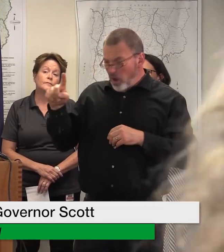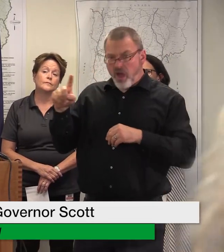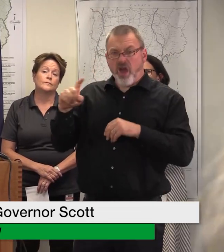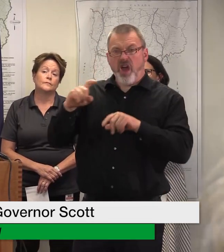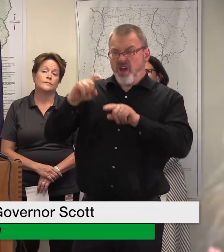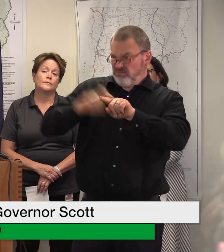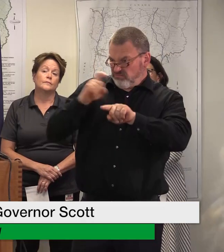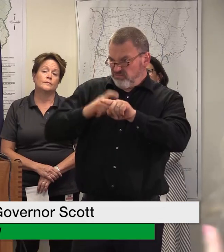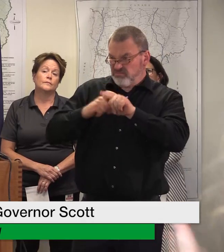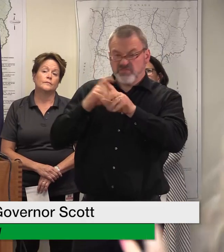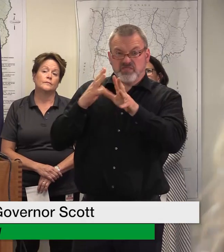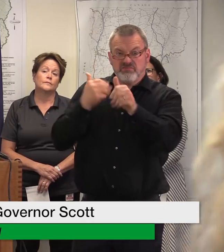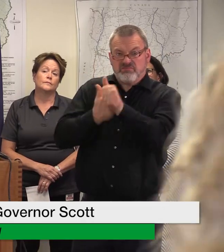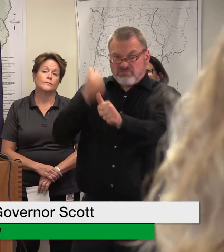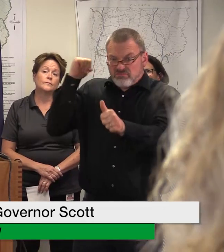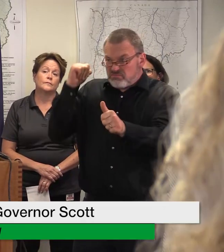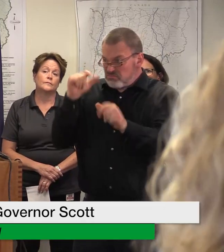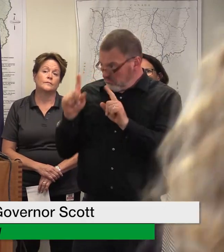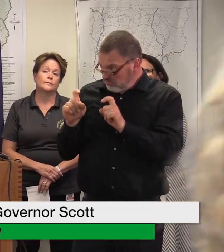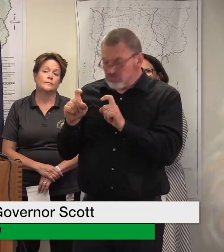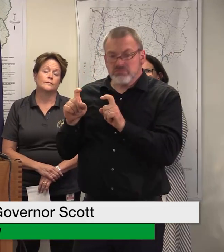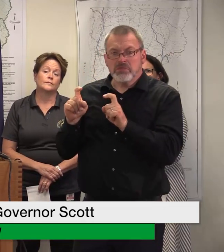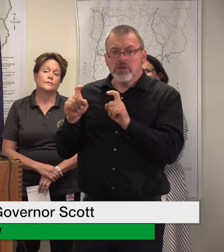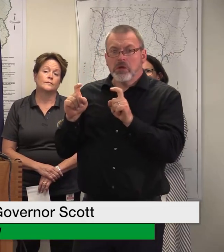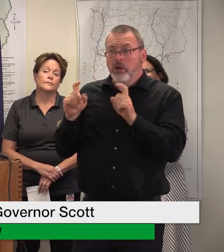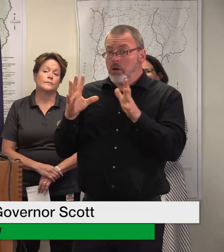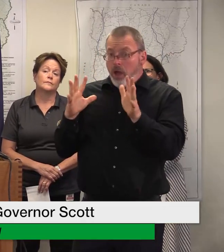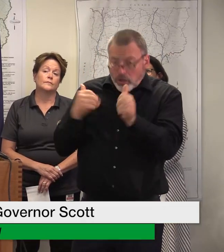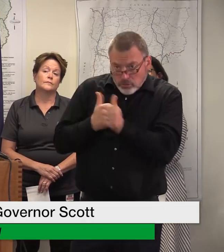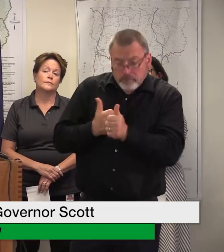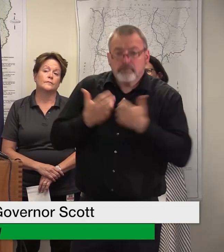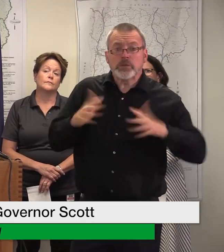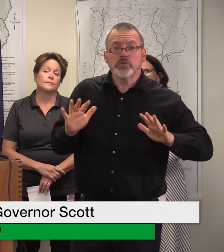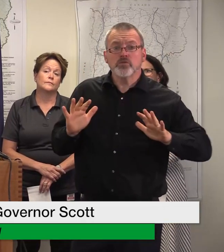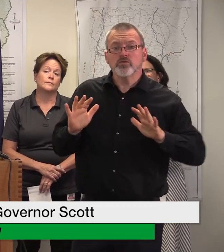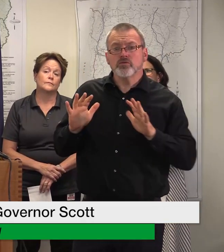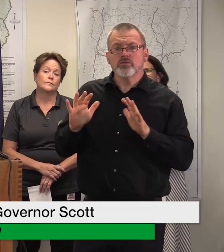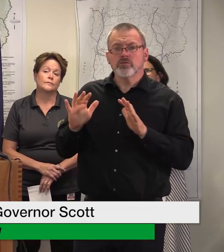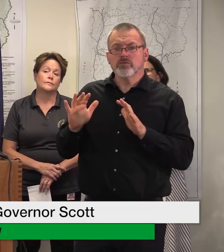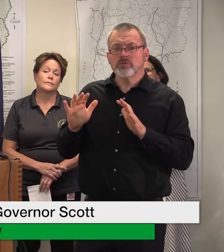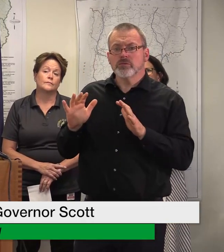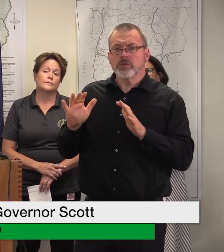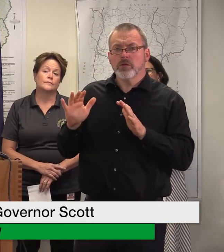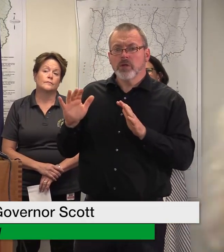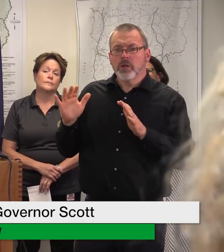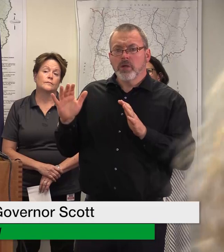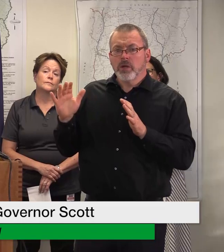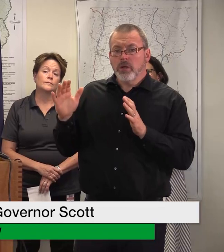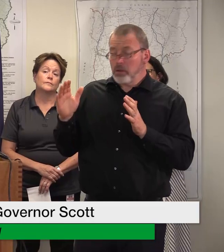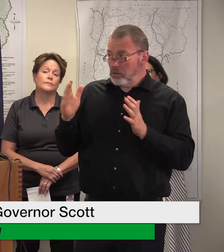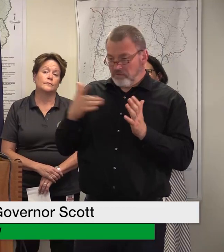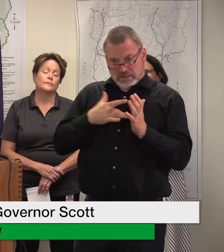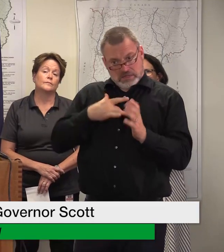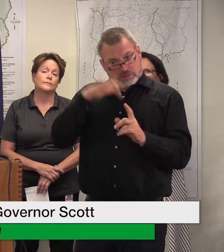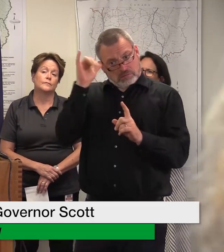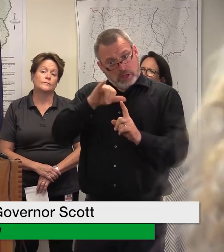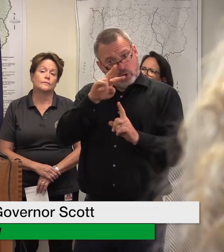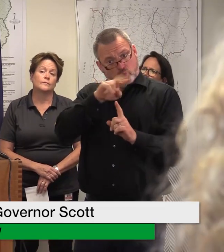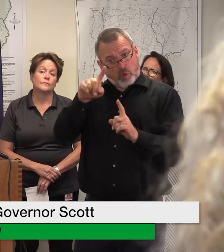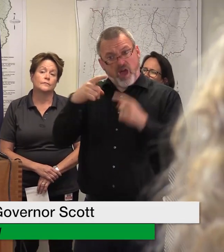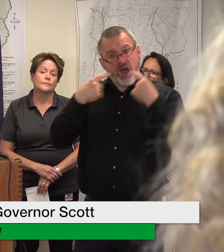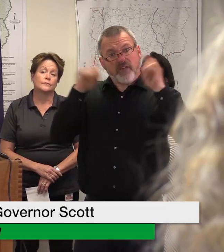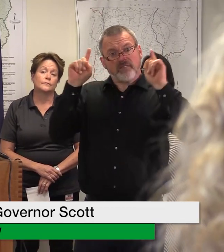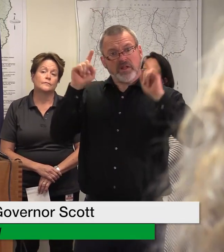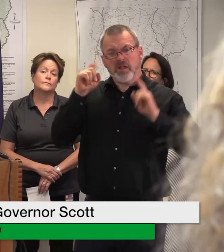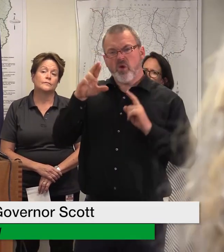week, you're out from under that backlog. What are your thoughts about how well Vermont 211 performed? There's been some criticism leveled